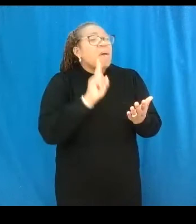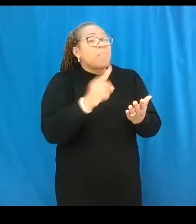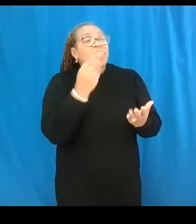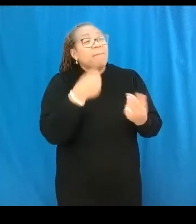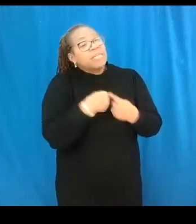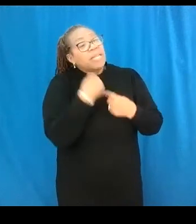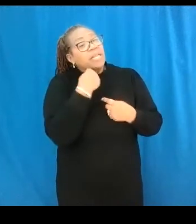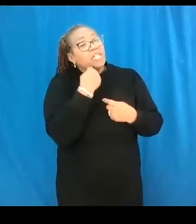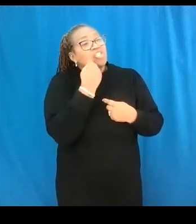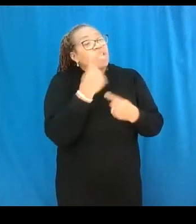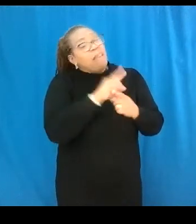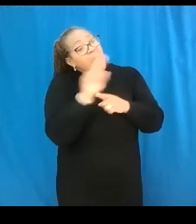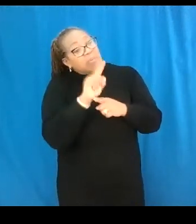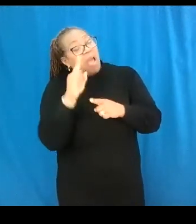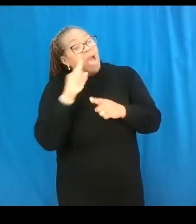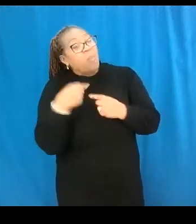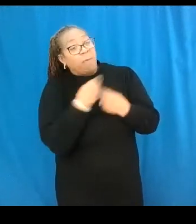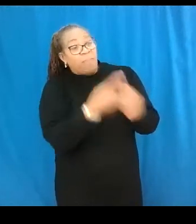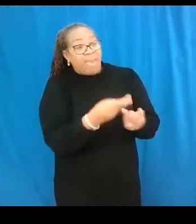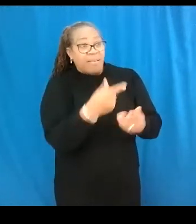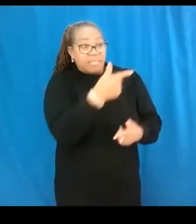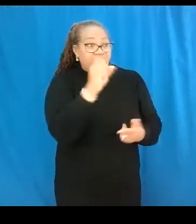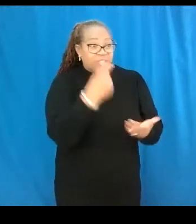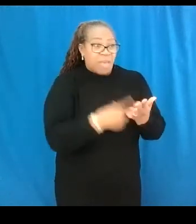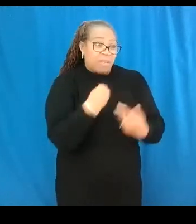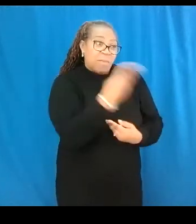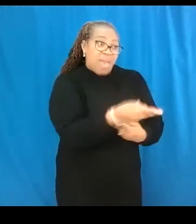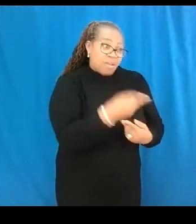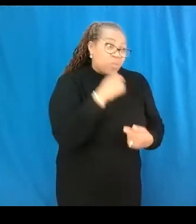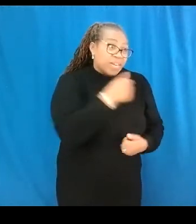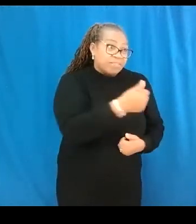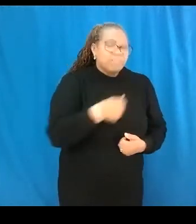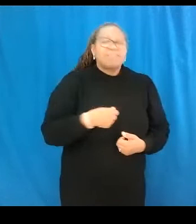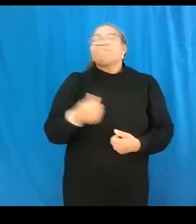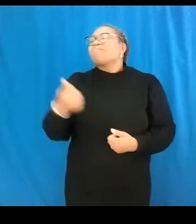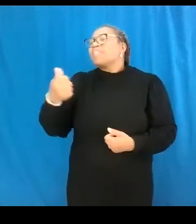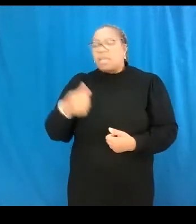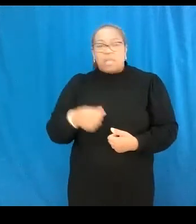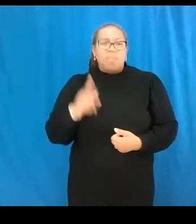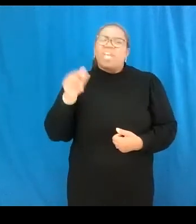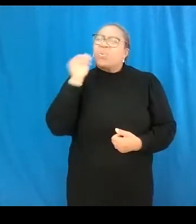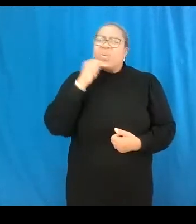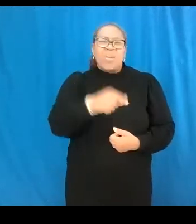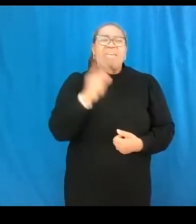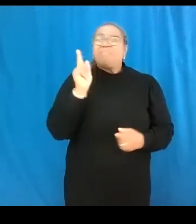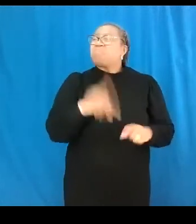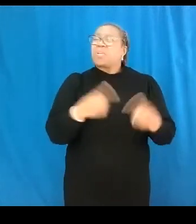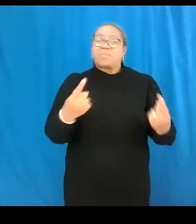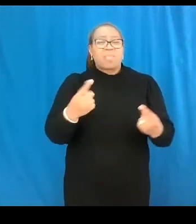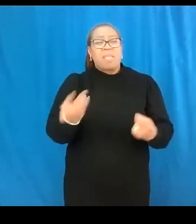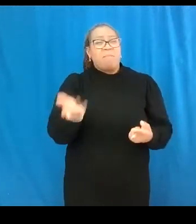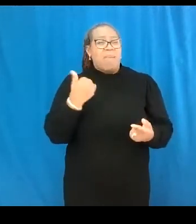you know, tonight will never come, you know? But both these groups of people, Jesus